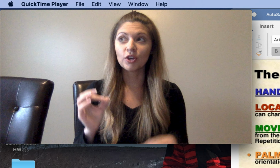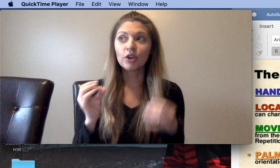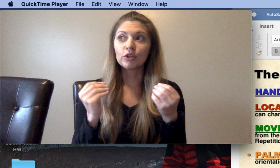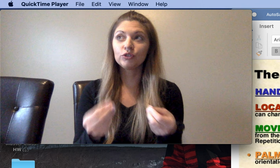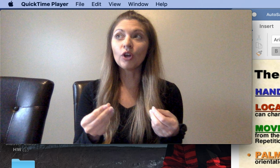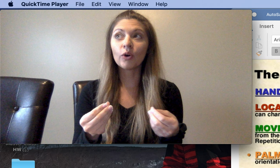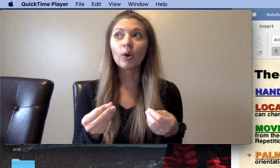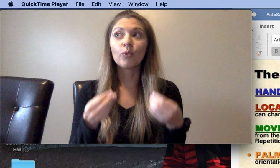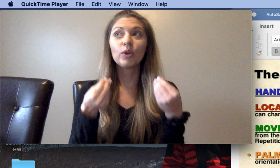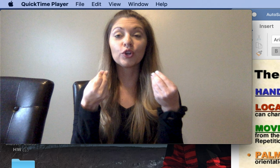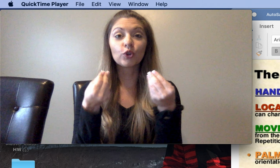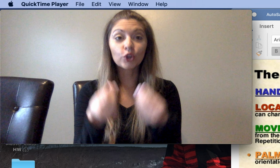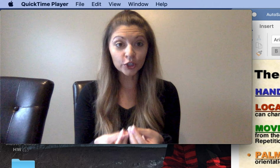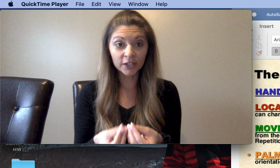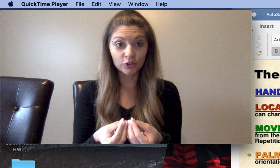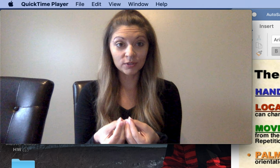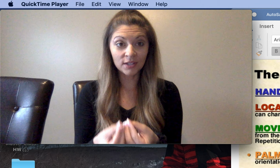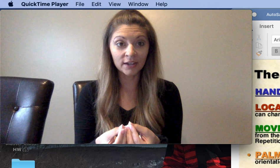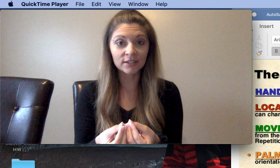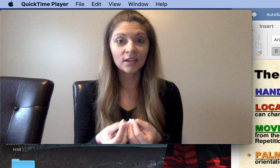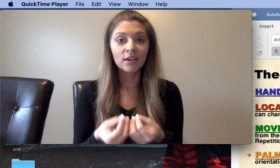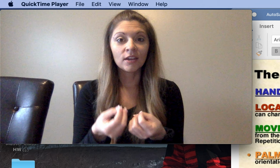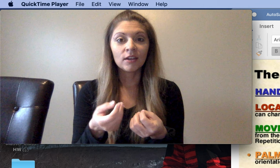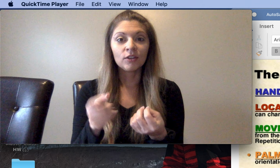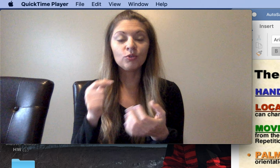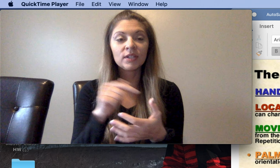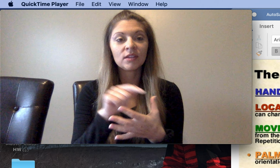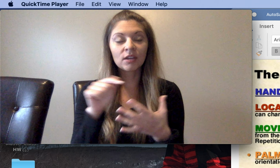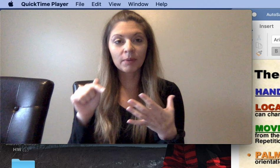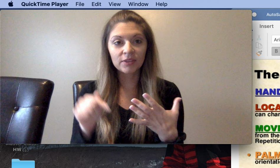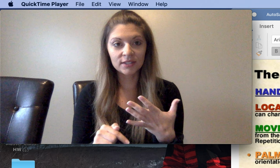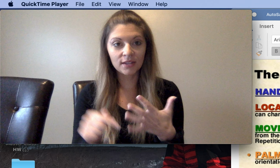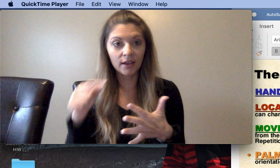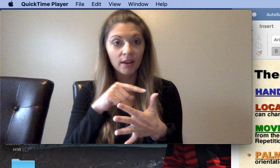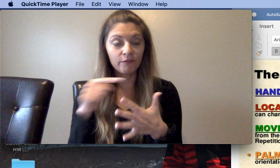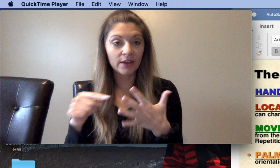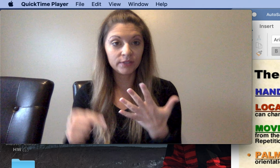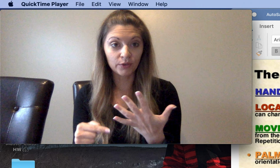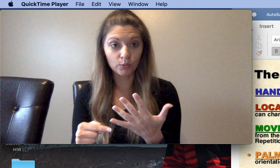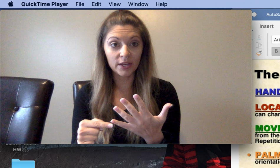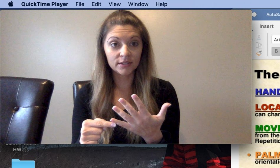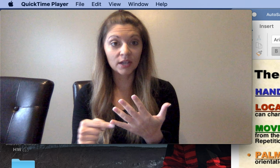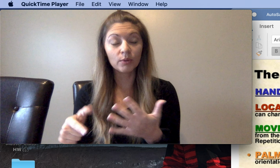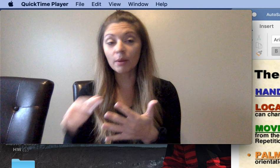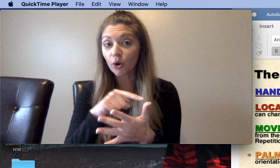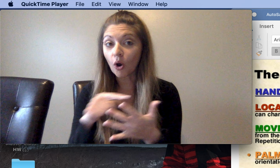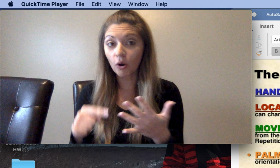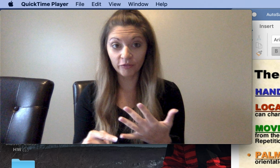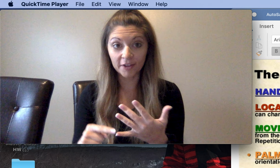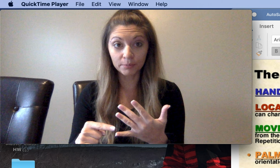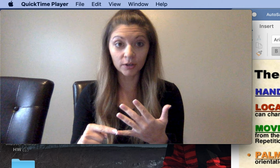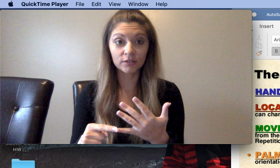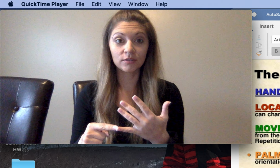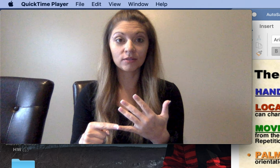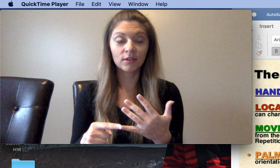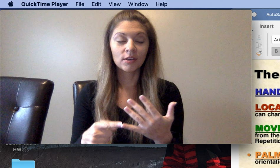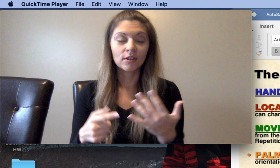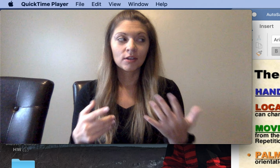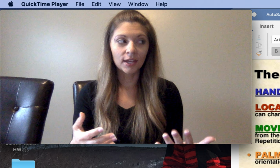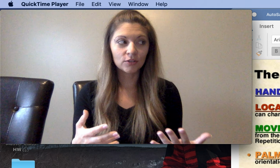precise. So when you're learning new signs, you need to think about that sign in 5 different ways and remember all 5